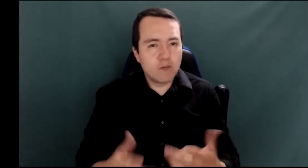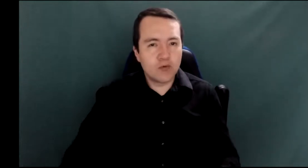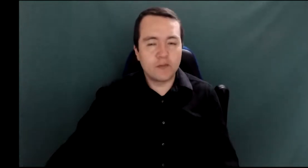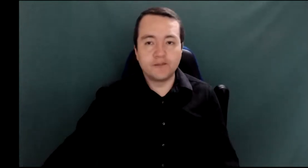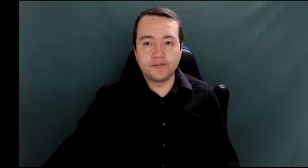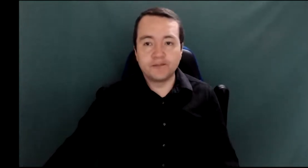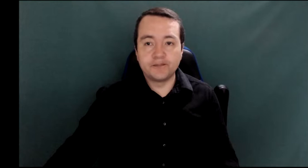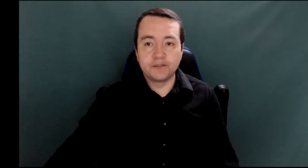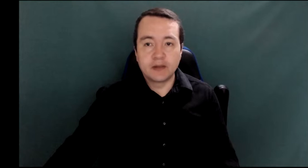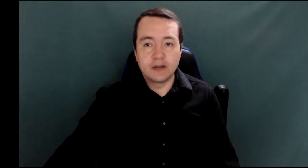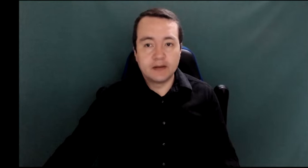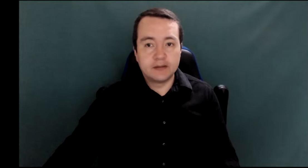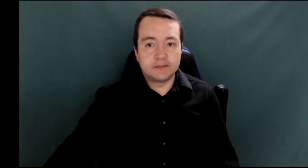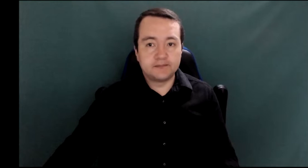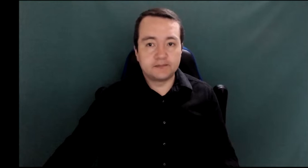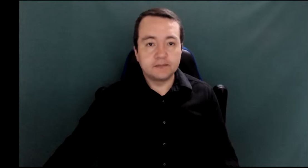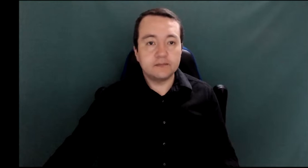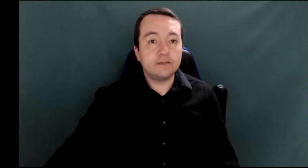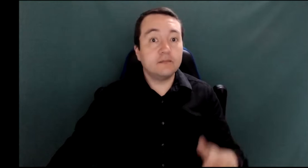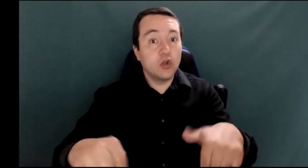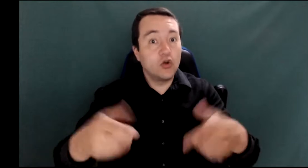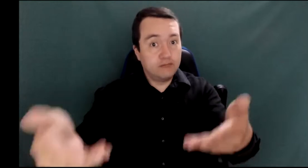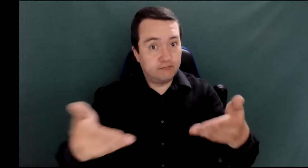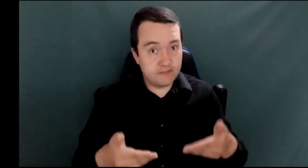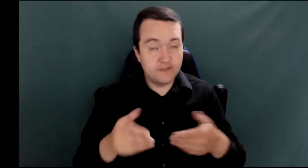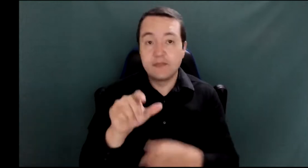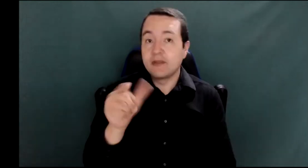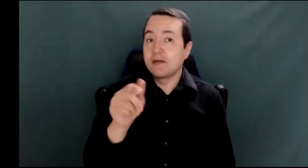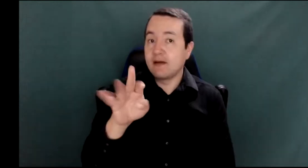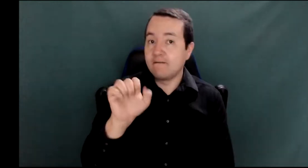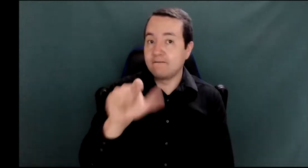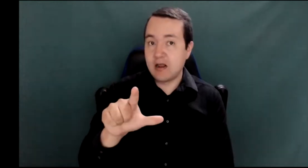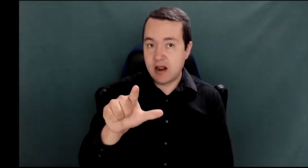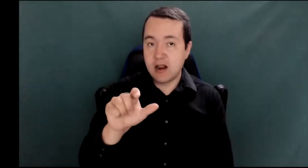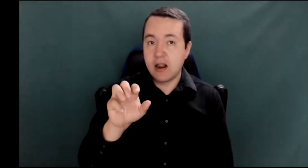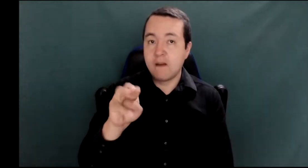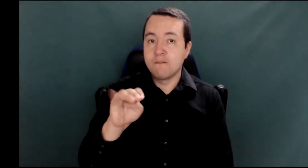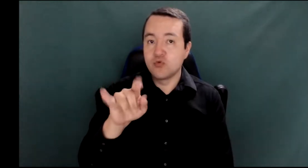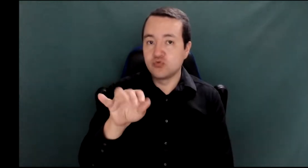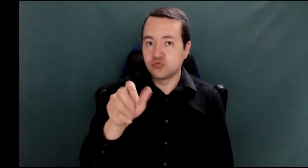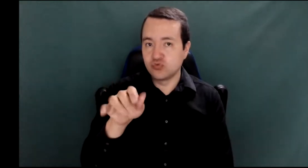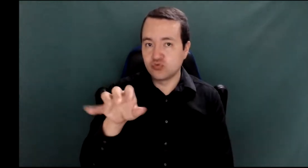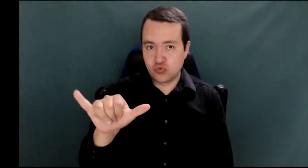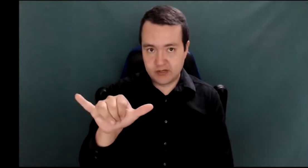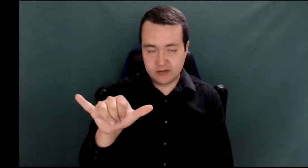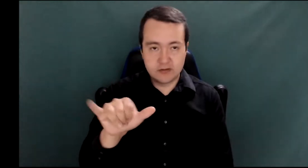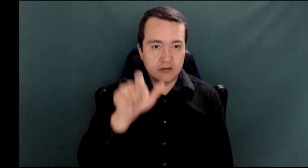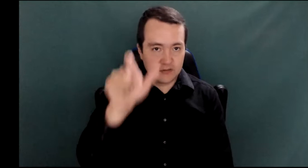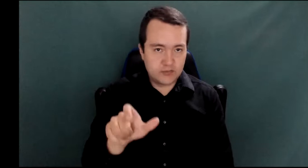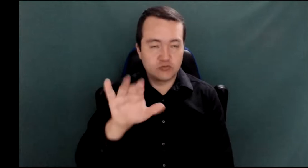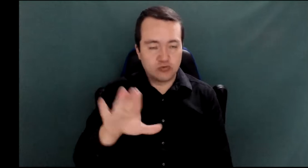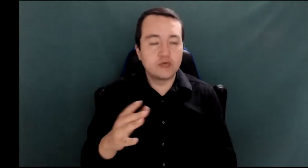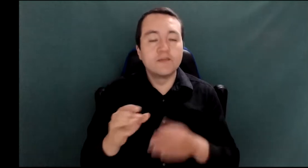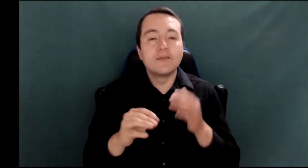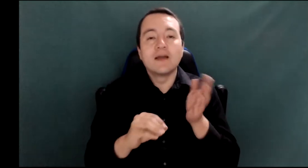would like now to open up the meeting to the panel, and I would warmly welcome Gabriel Muyui, who